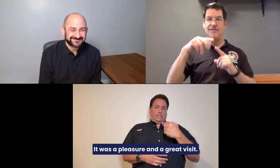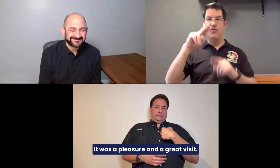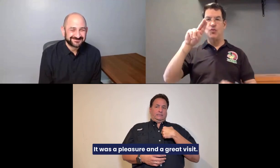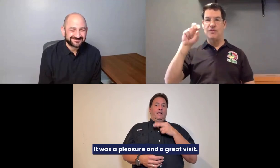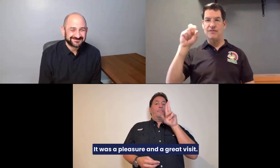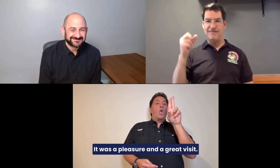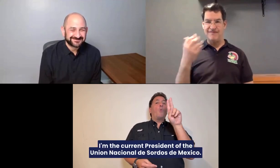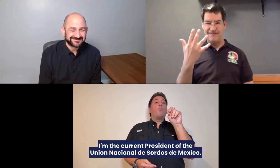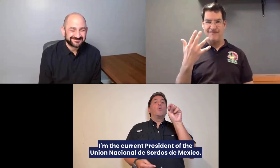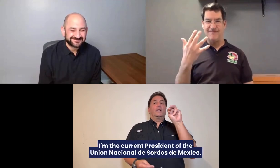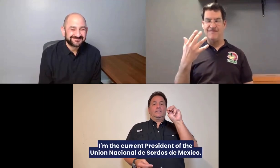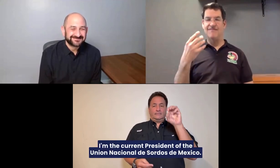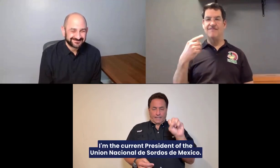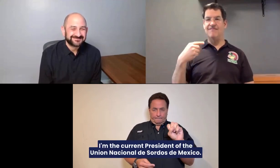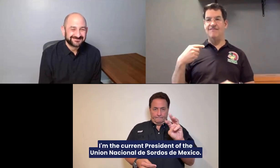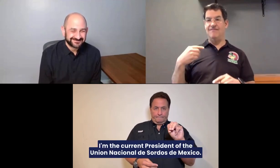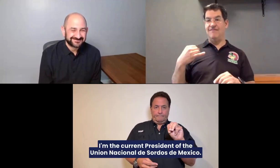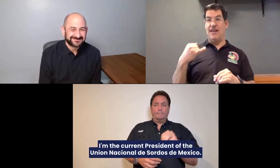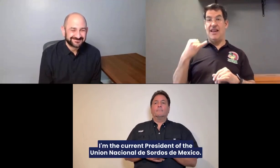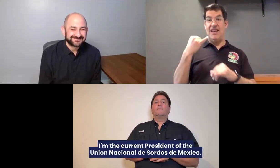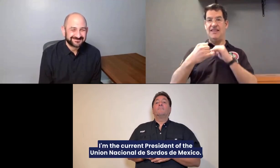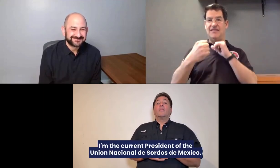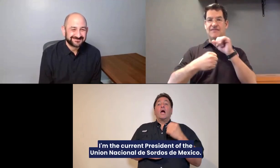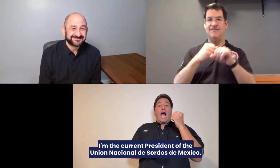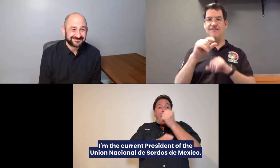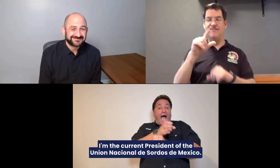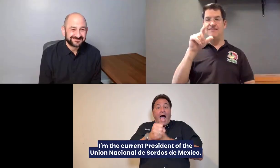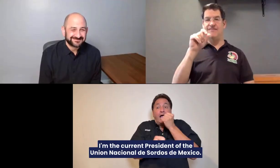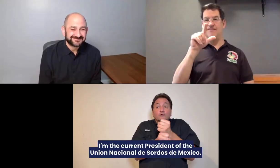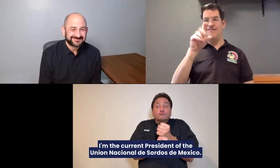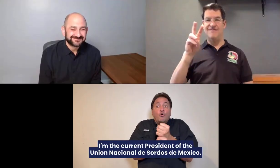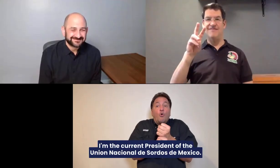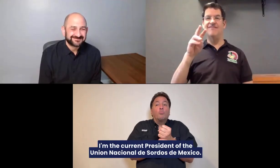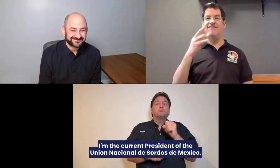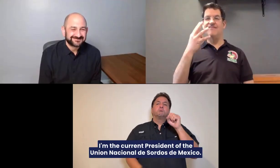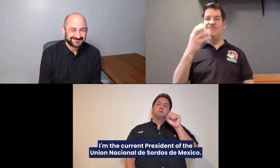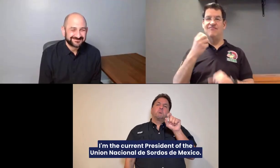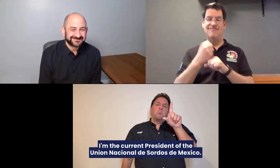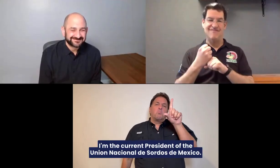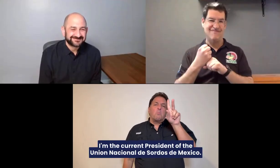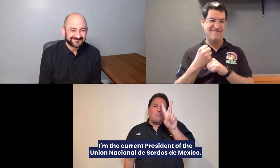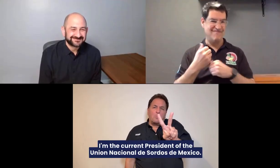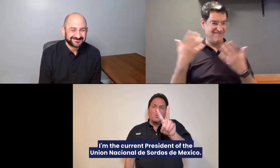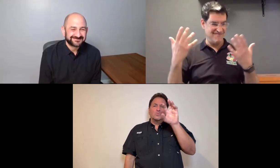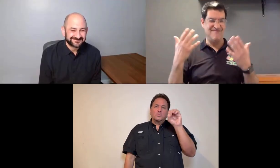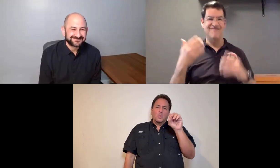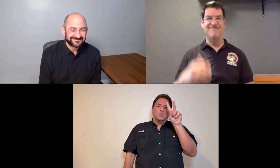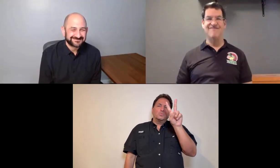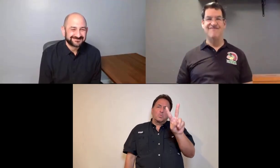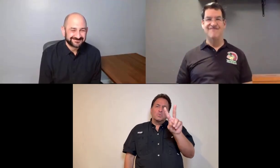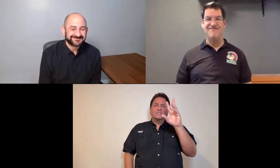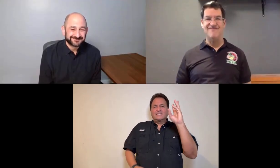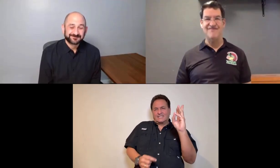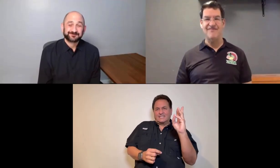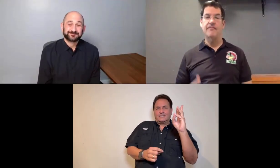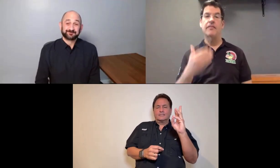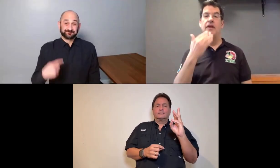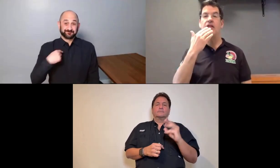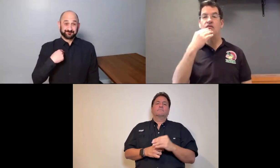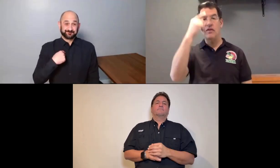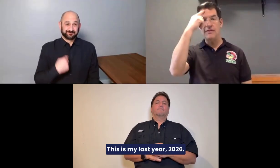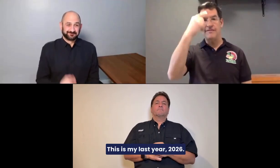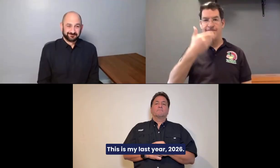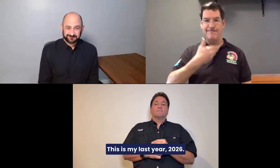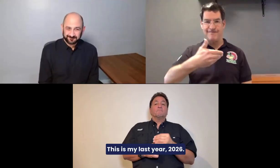visit. I'm the current president of the Unión Nacional de Sordos de México. The sign for it is a U to an S to a